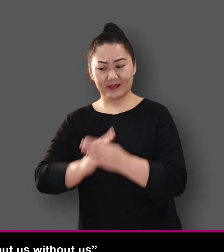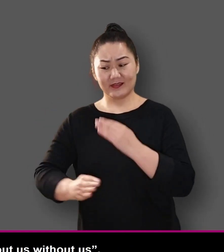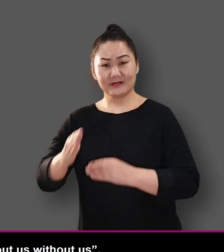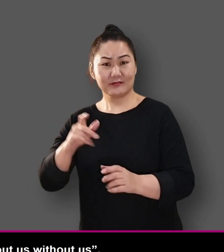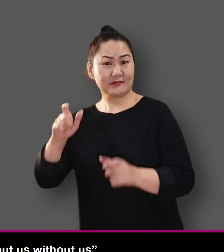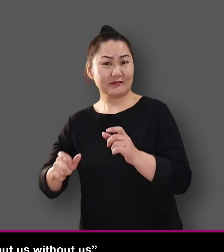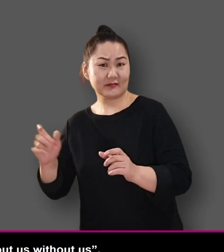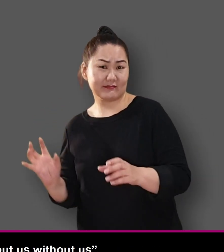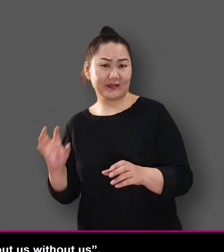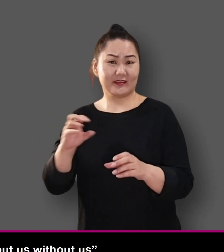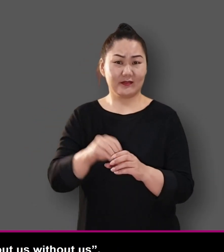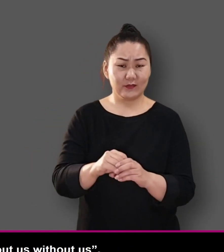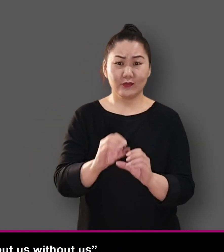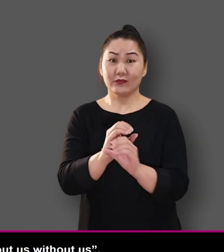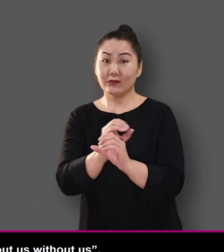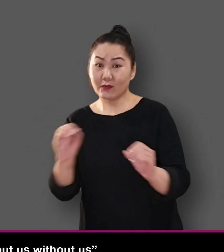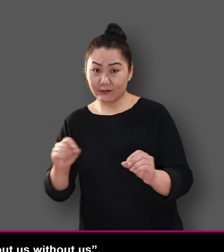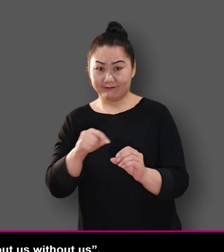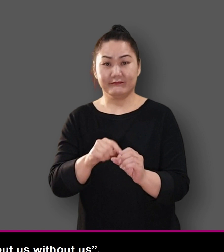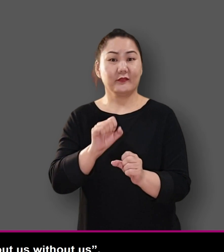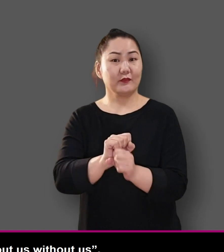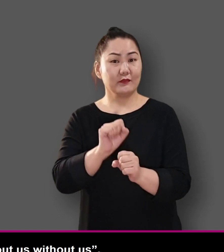Nothing about us without us.